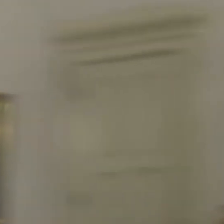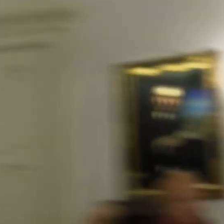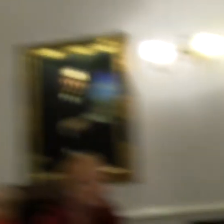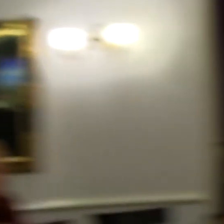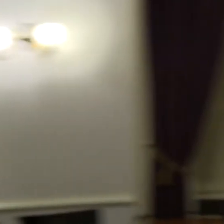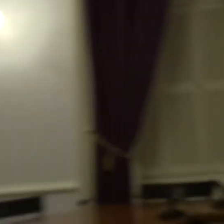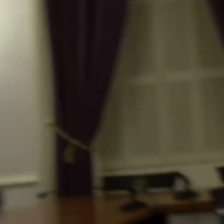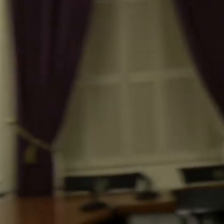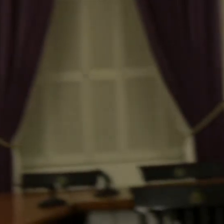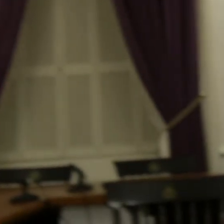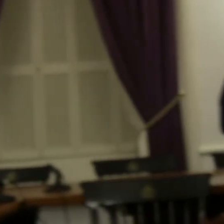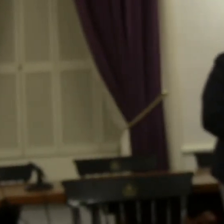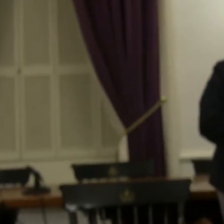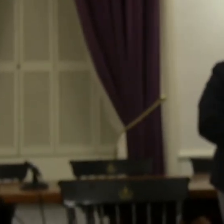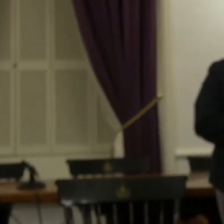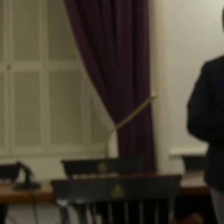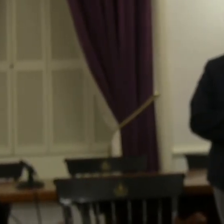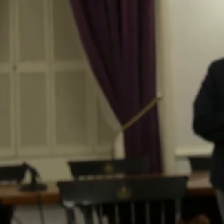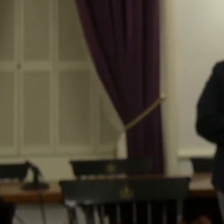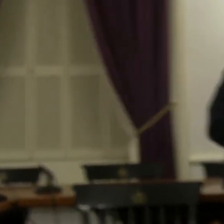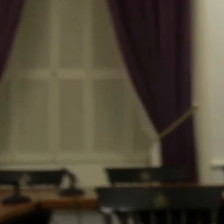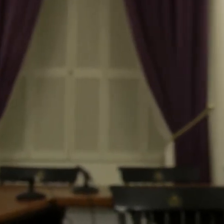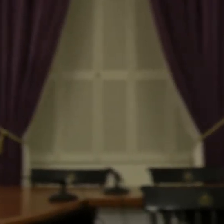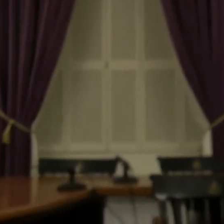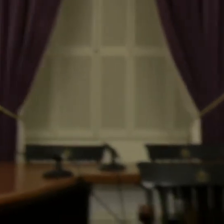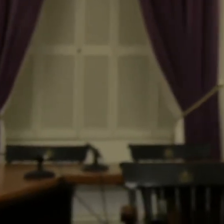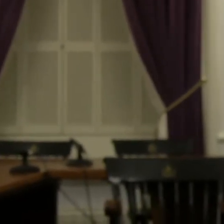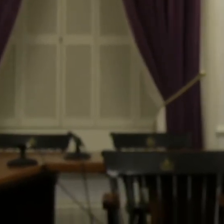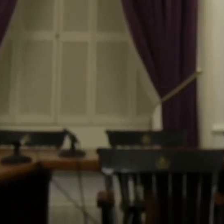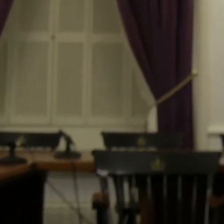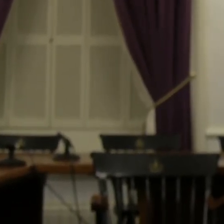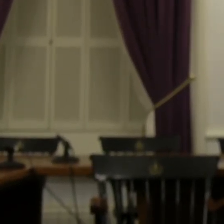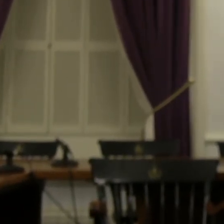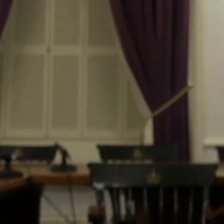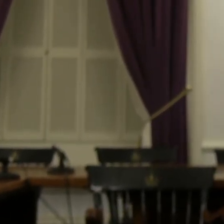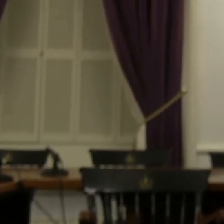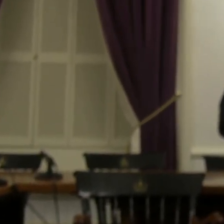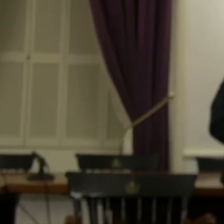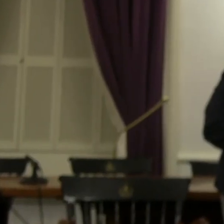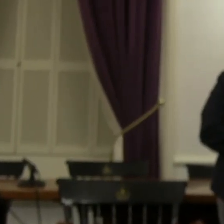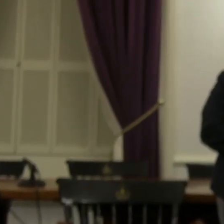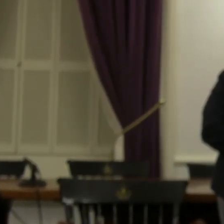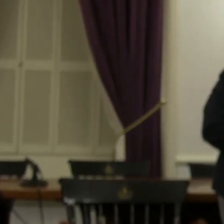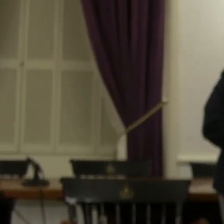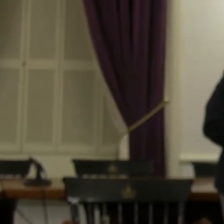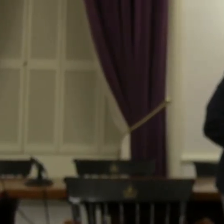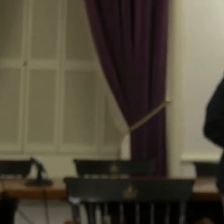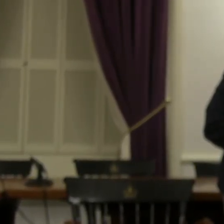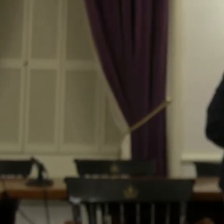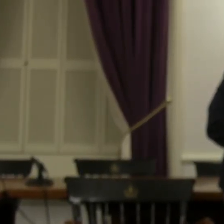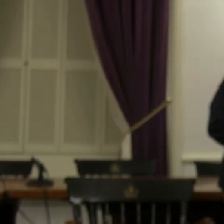policy director over there who worked on the legislature. Put your hand up there so people can see it. Give him a hand, please.